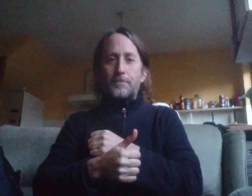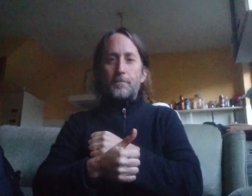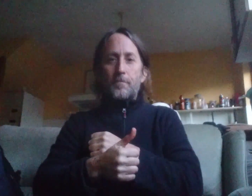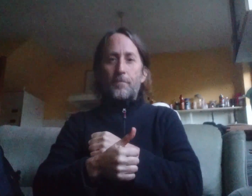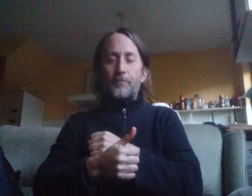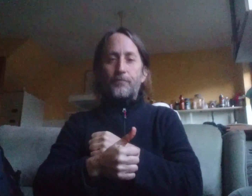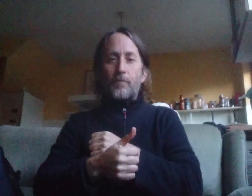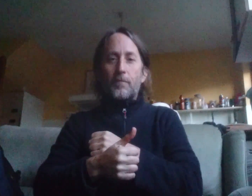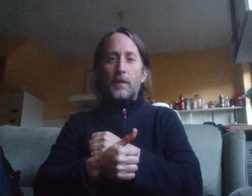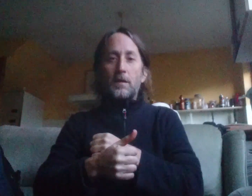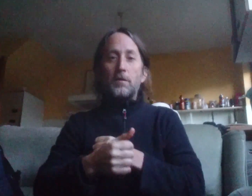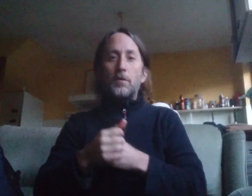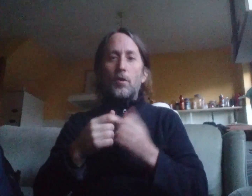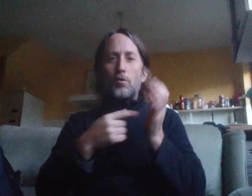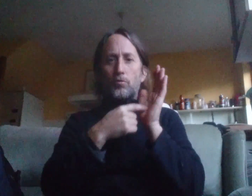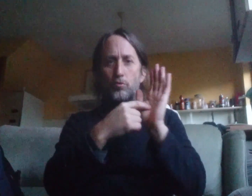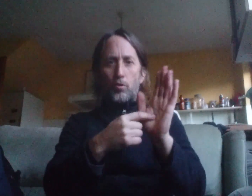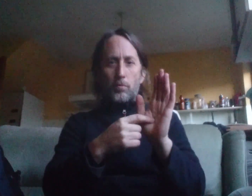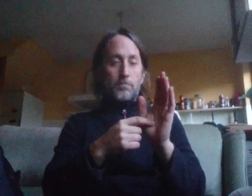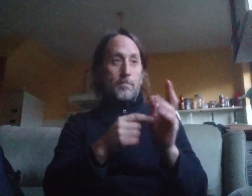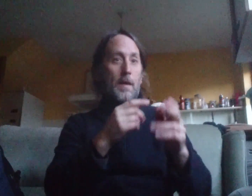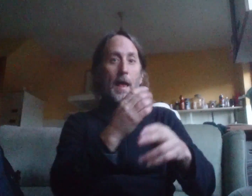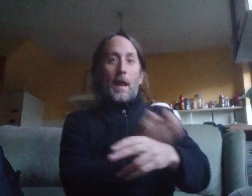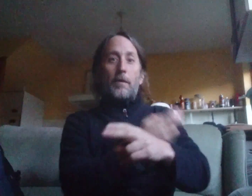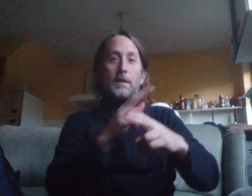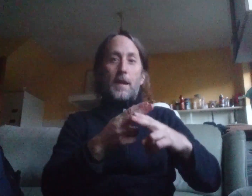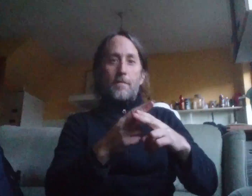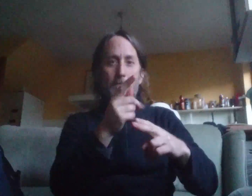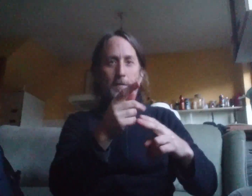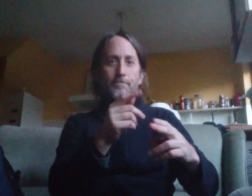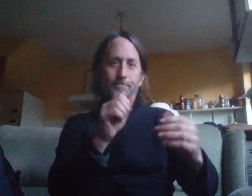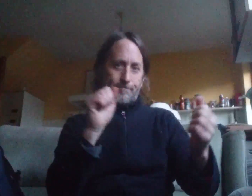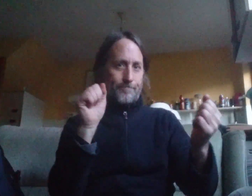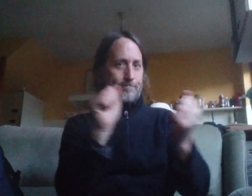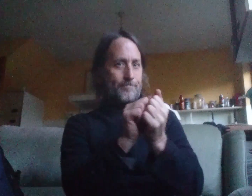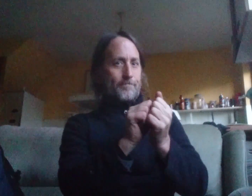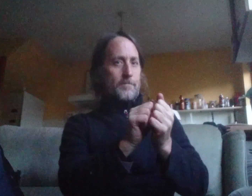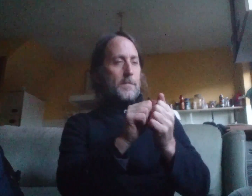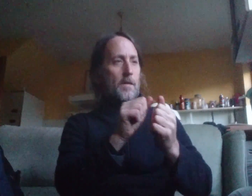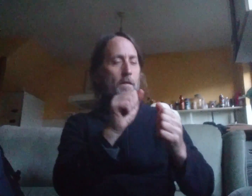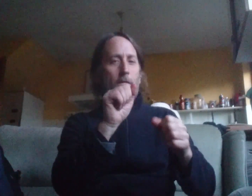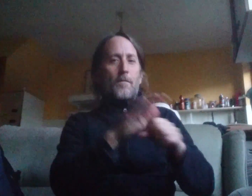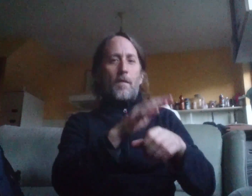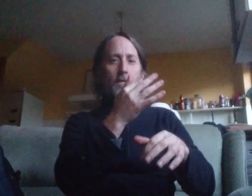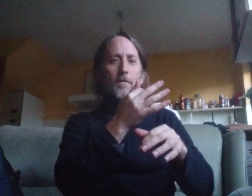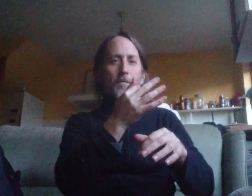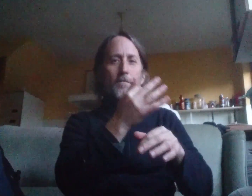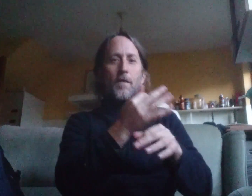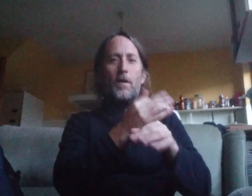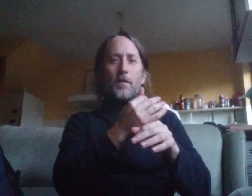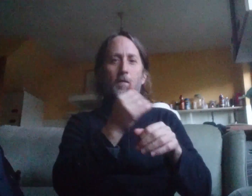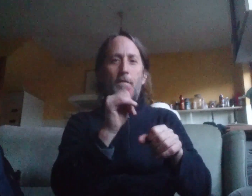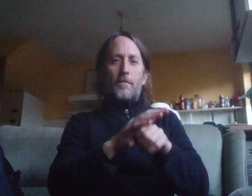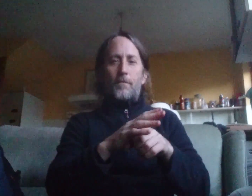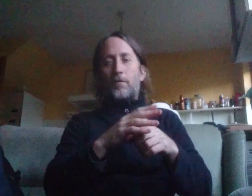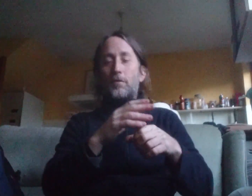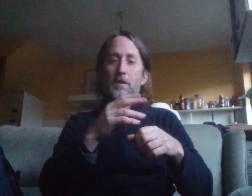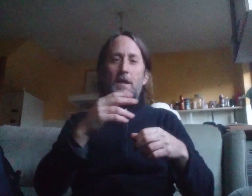Day, presented his electric knife as a partner in a softly lit dinner for two. That's the catchphrase: "Roms through a